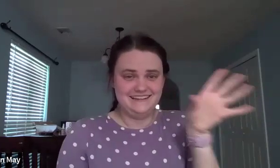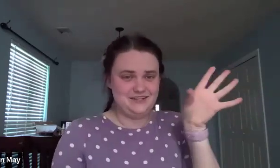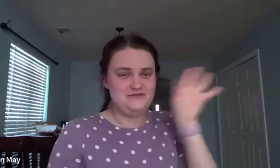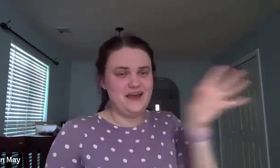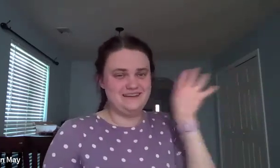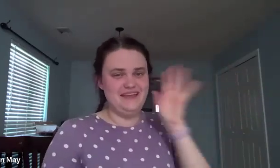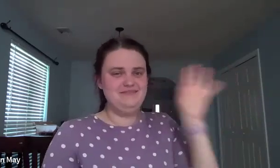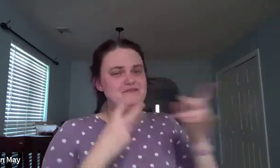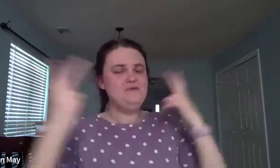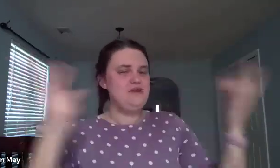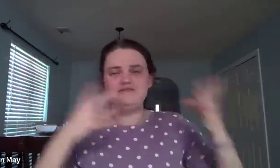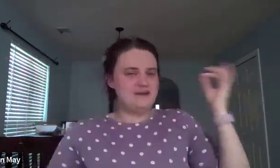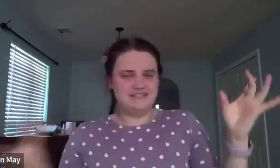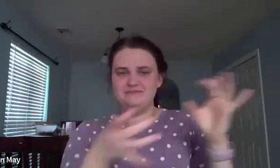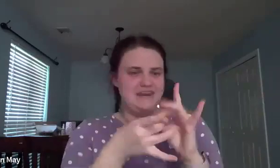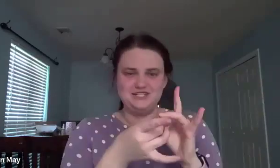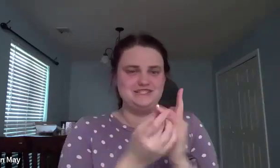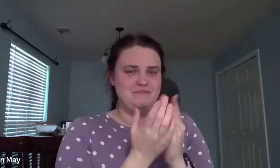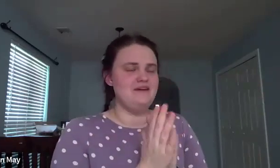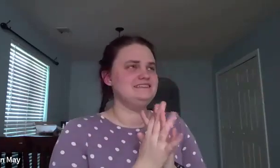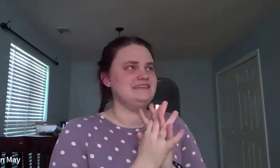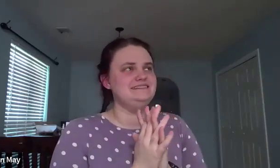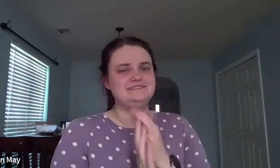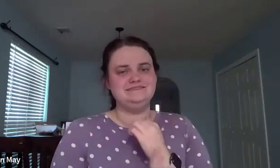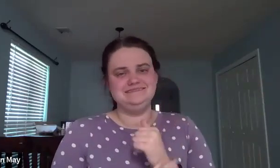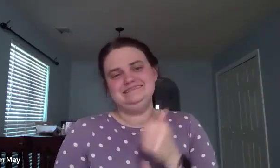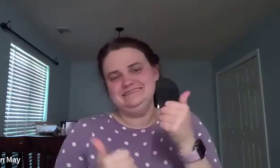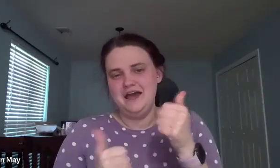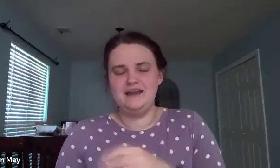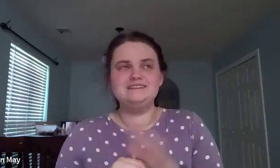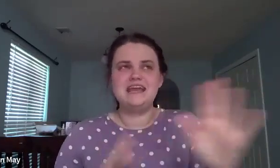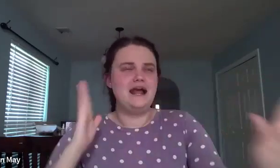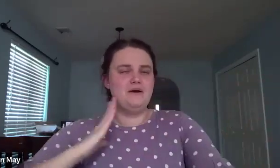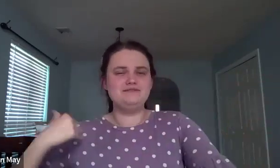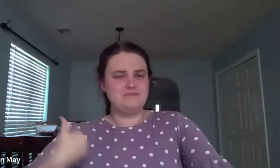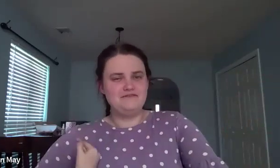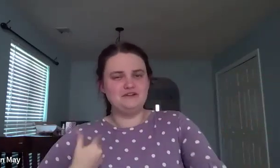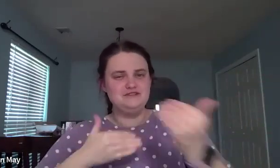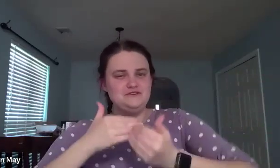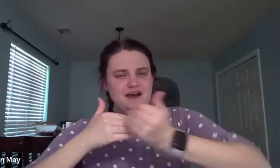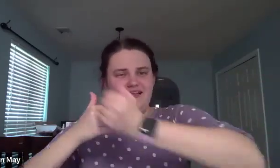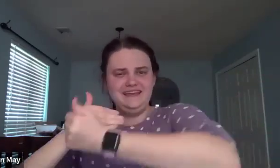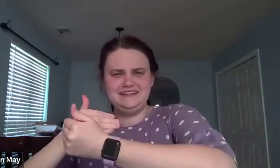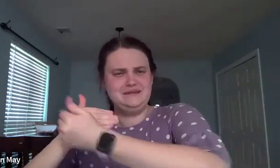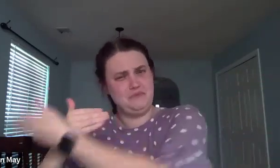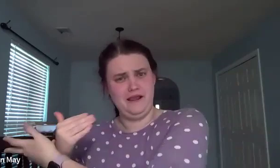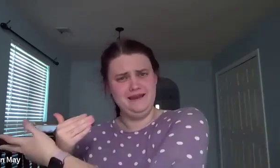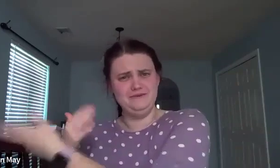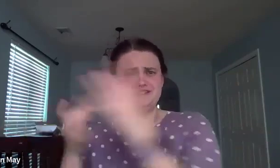Like we've got to make some connection somehow. And he's like, yeah. And I was like, and I know it was my fault too for not like connecting bread with